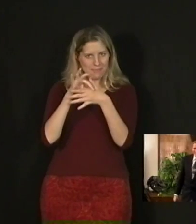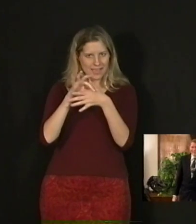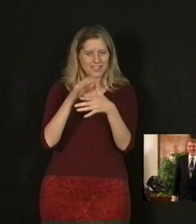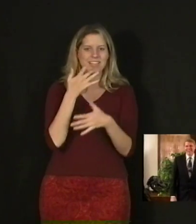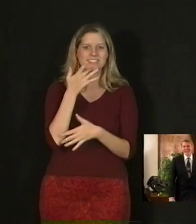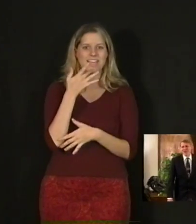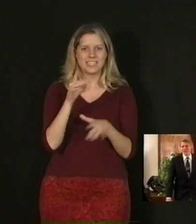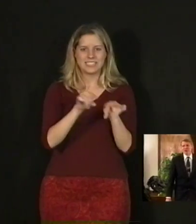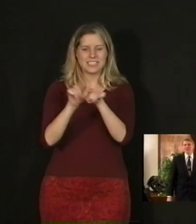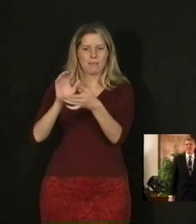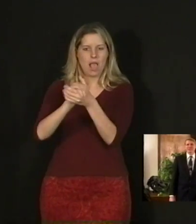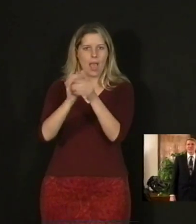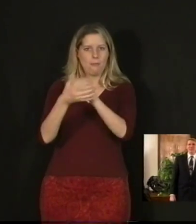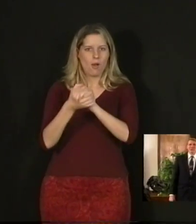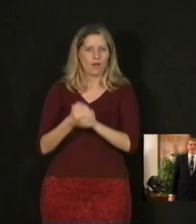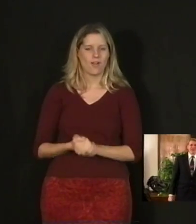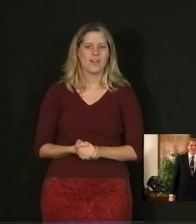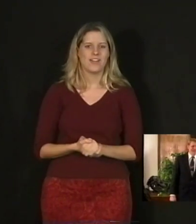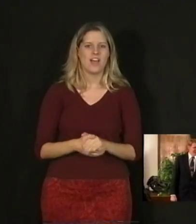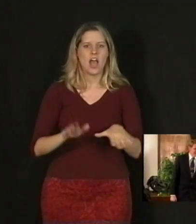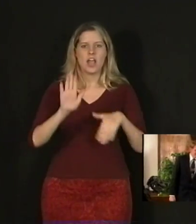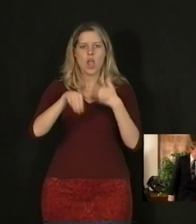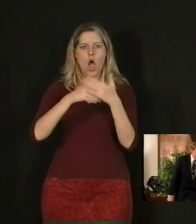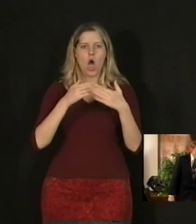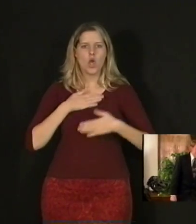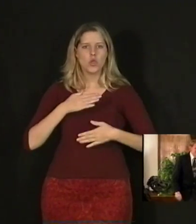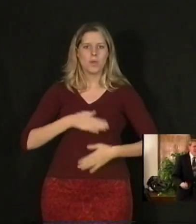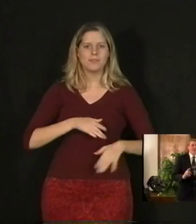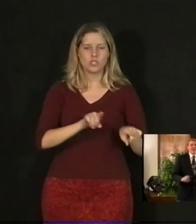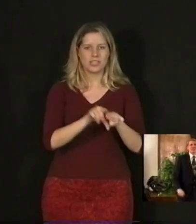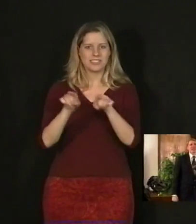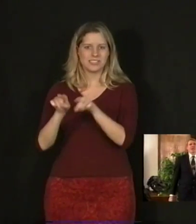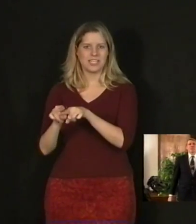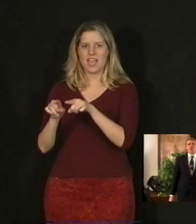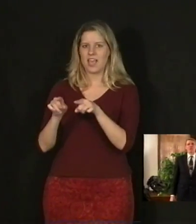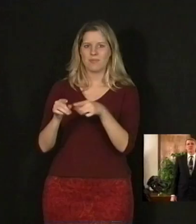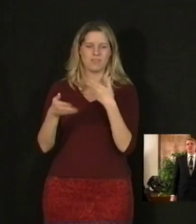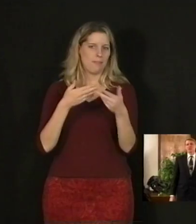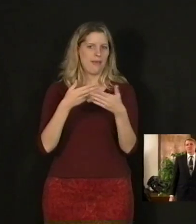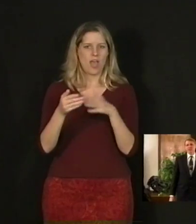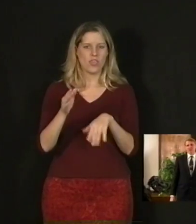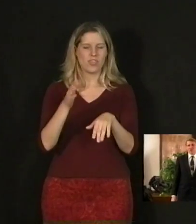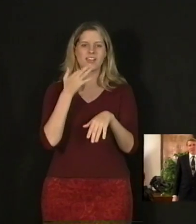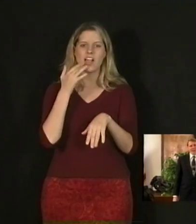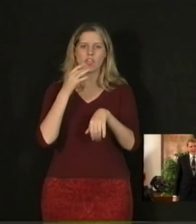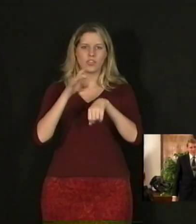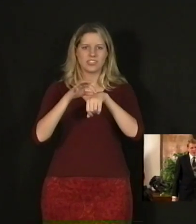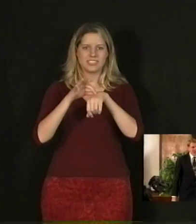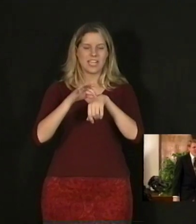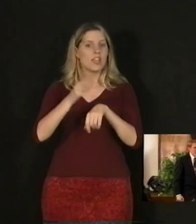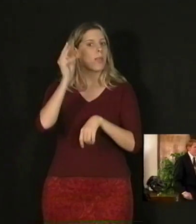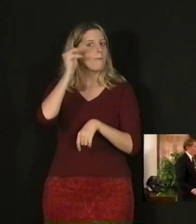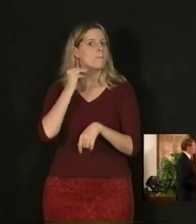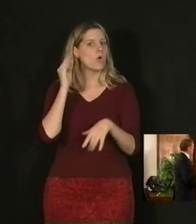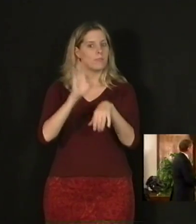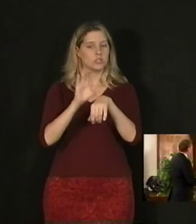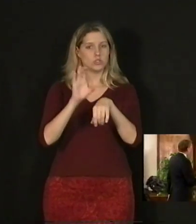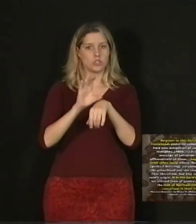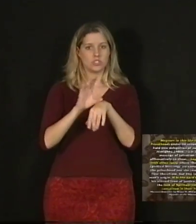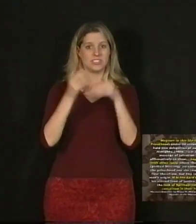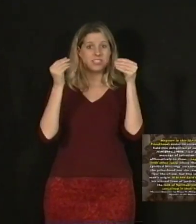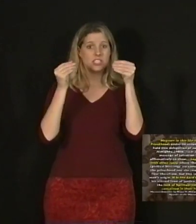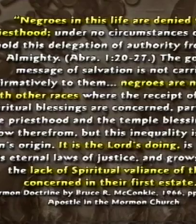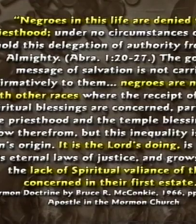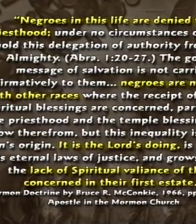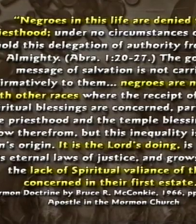okay? And all humans are the same, regardless of the color of their skin. Here's the Mormon Church's teaching, though, about Negroes. The Mormon Church